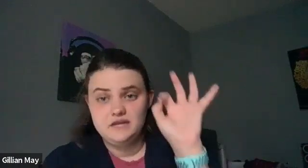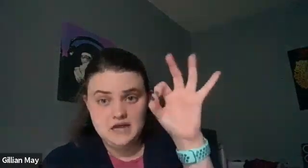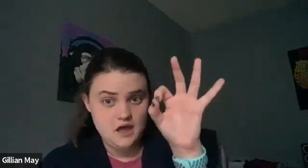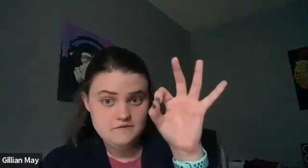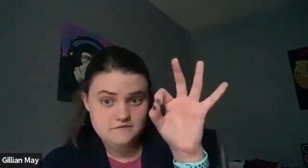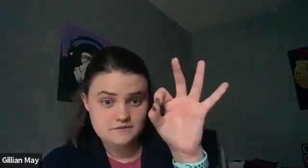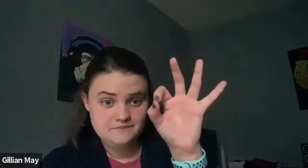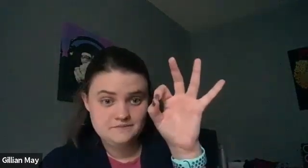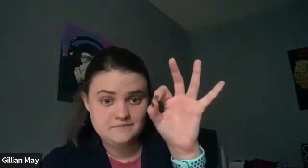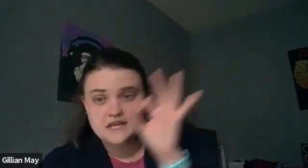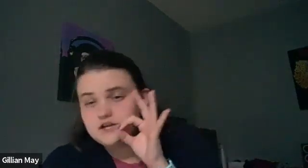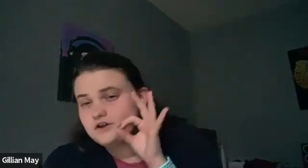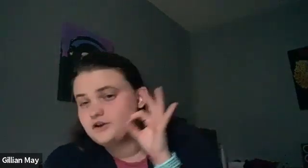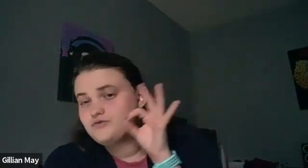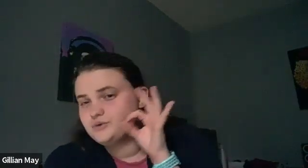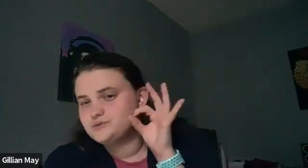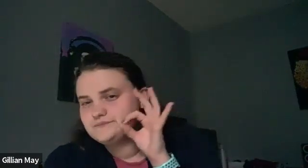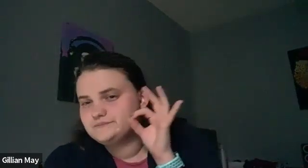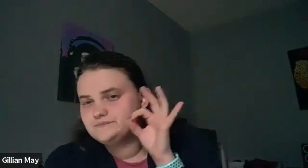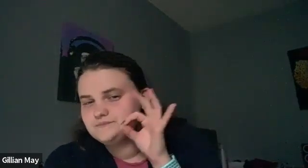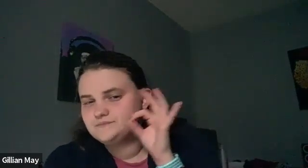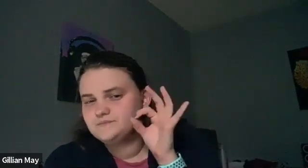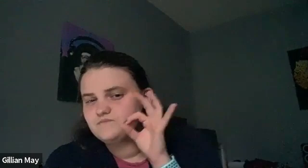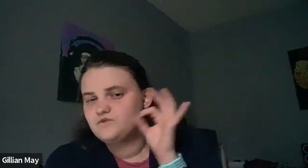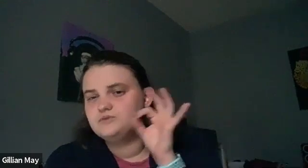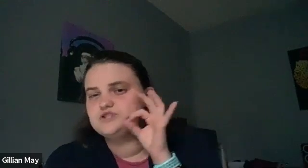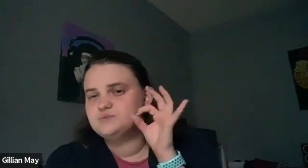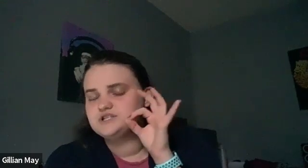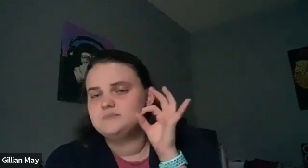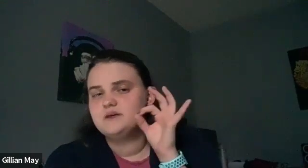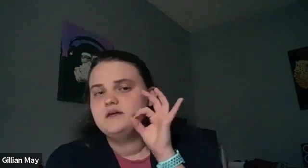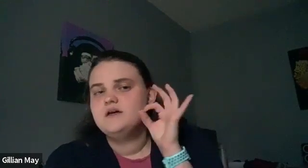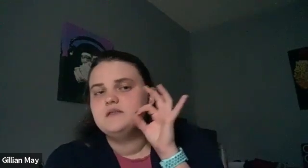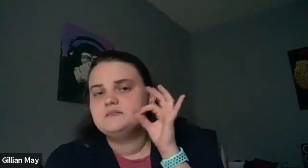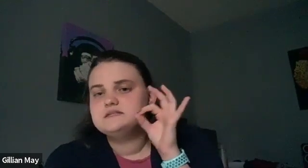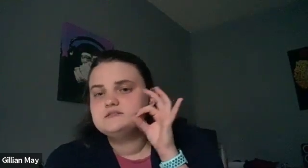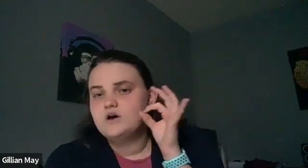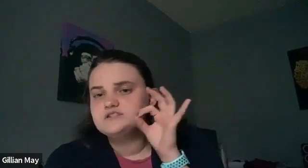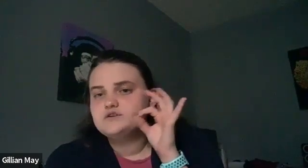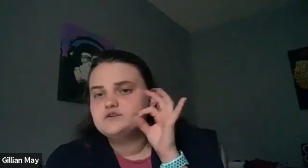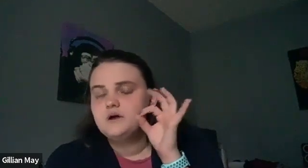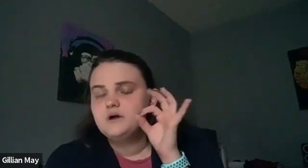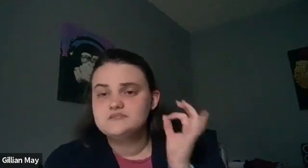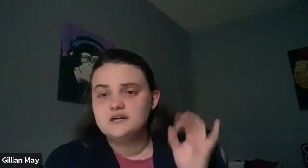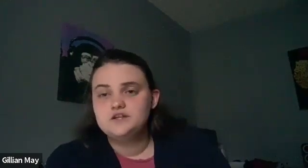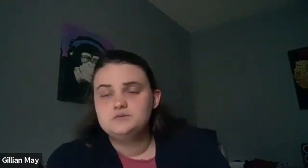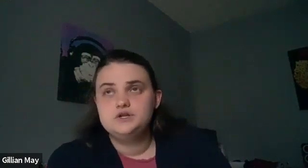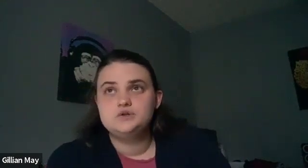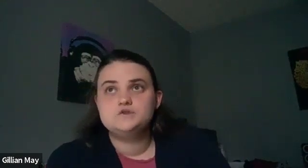an F and you're going to go fruit. You just brush it up. This is also the sign that you would use